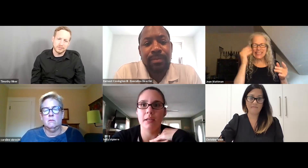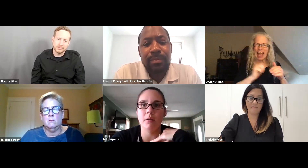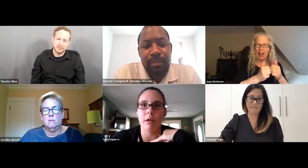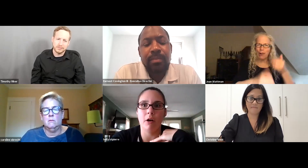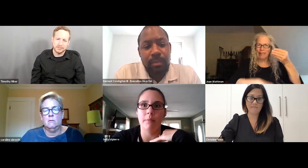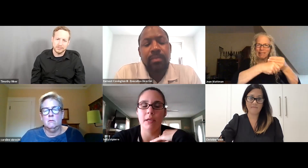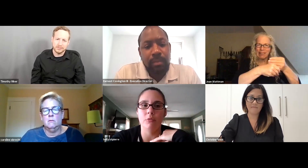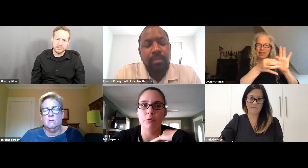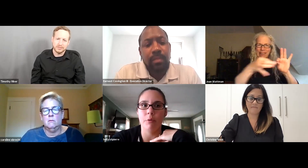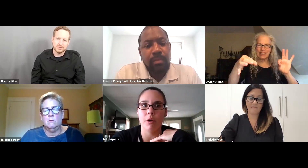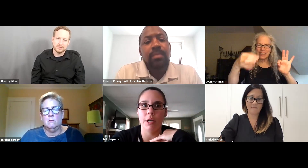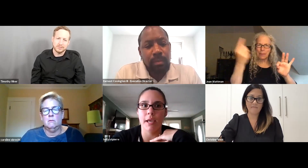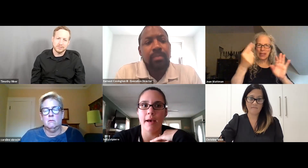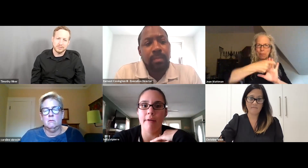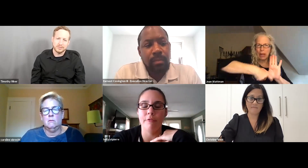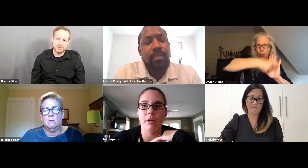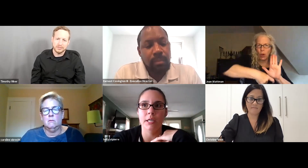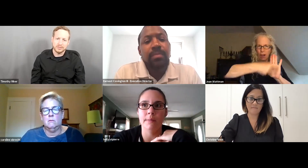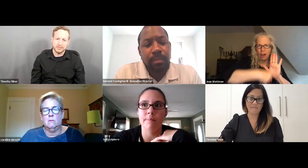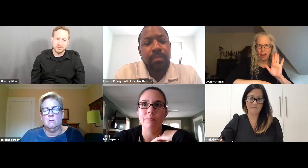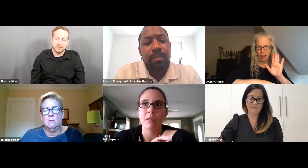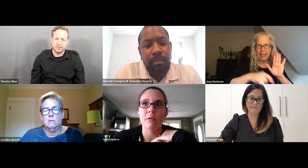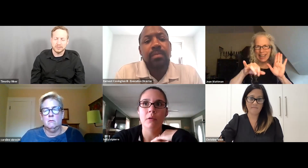in our manual that we already have.